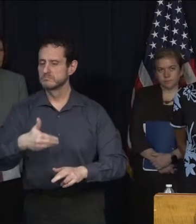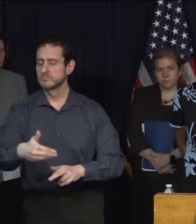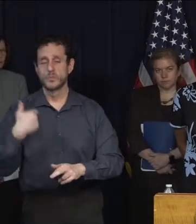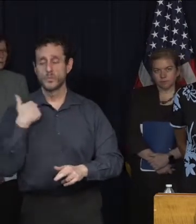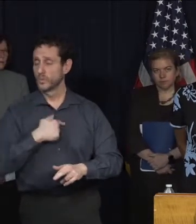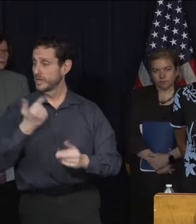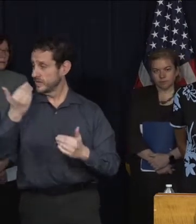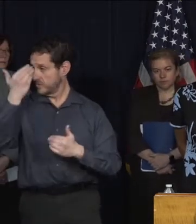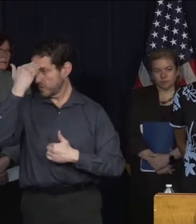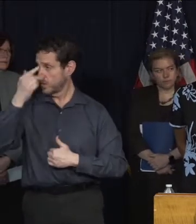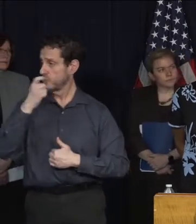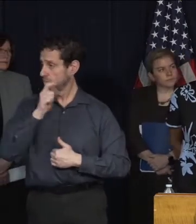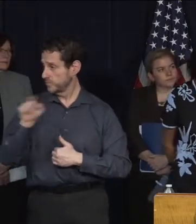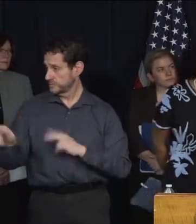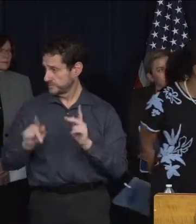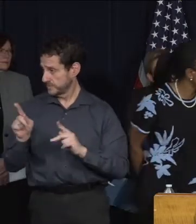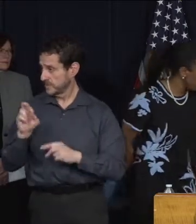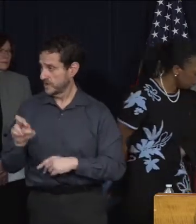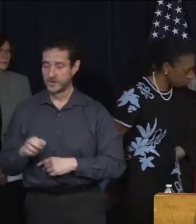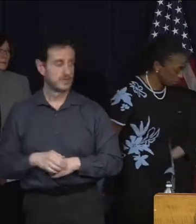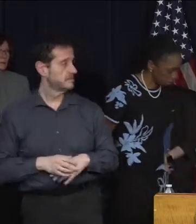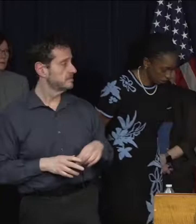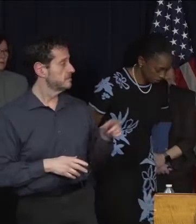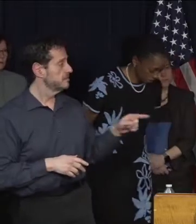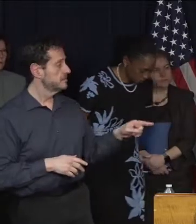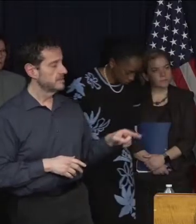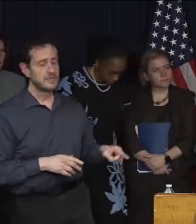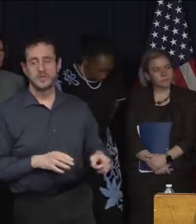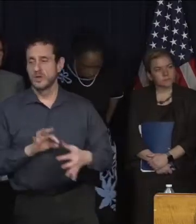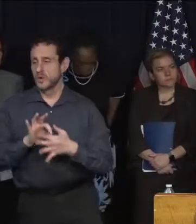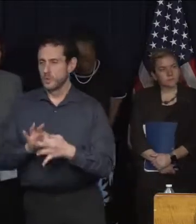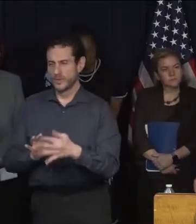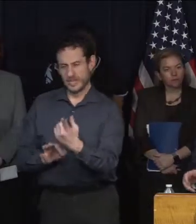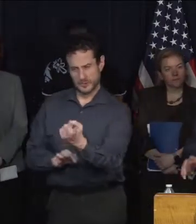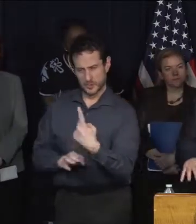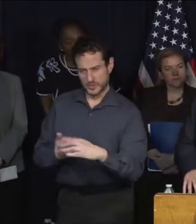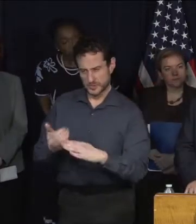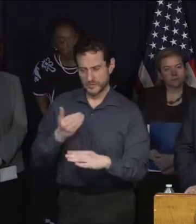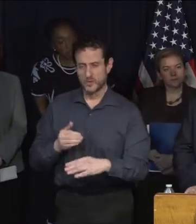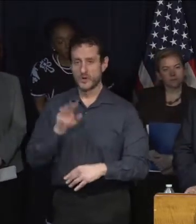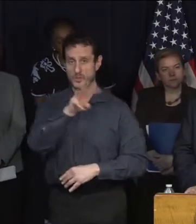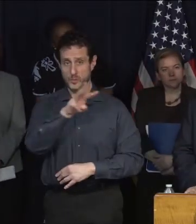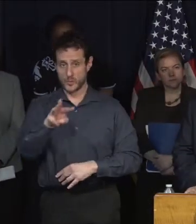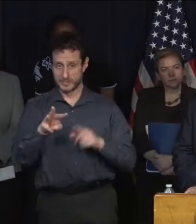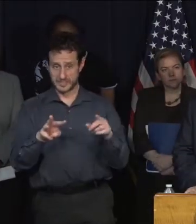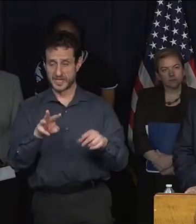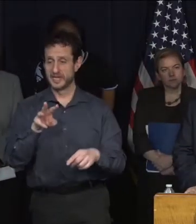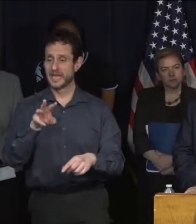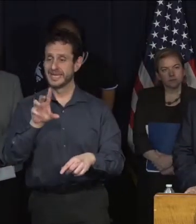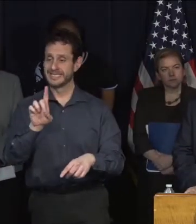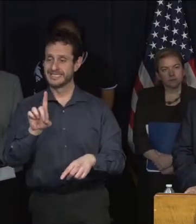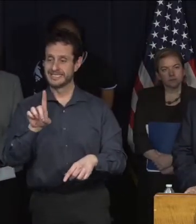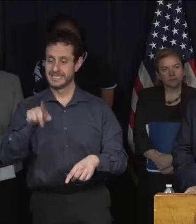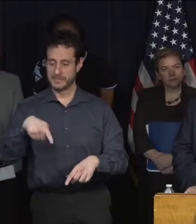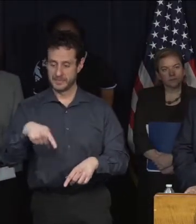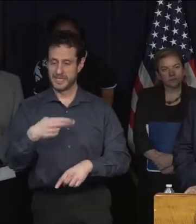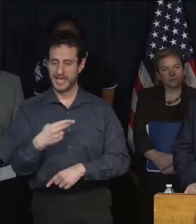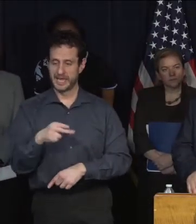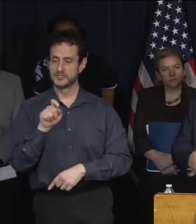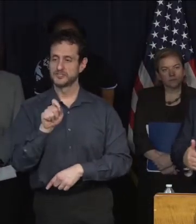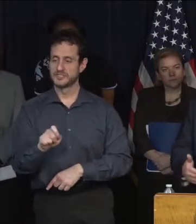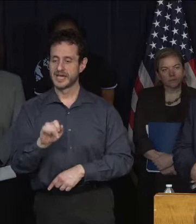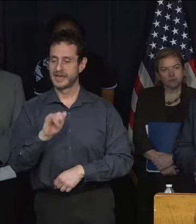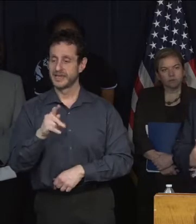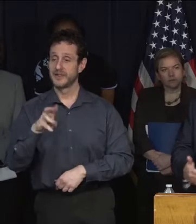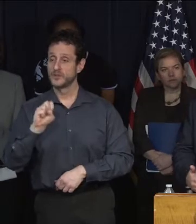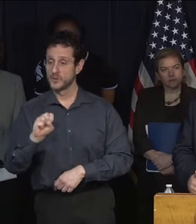know who those persons are. And I would just point out to your question earlier, there's on the website at dph.illinois.gov, we have a